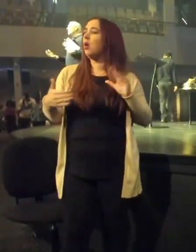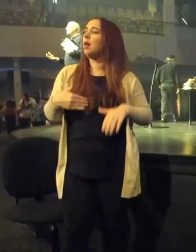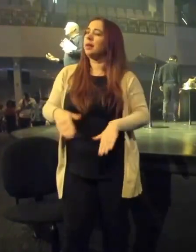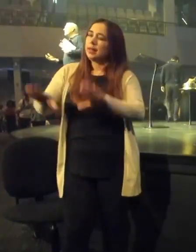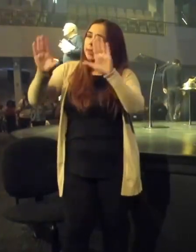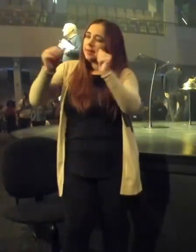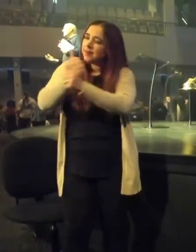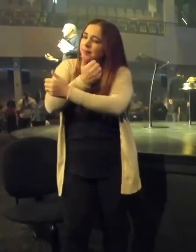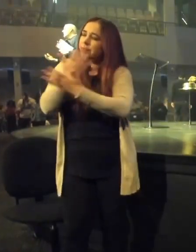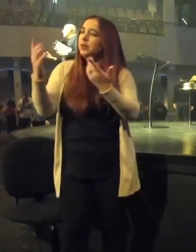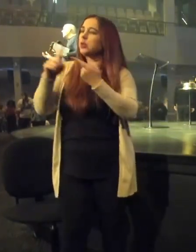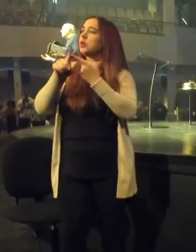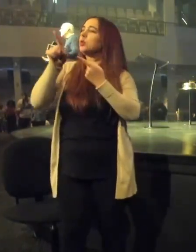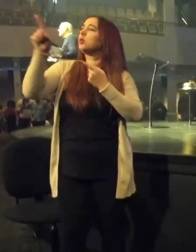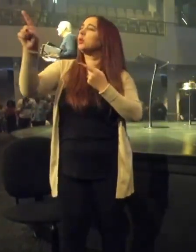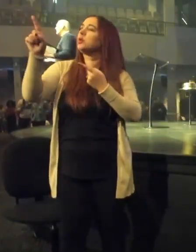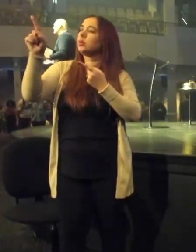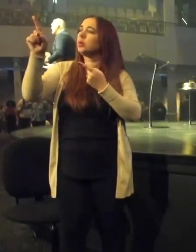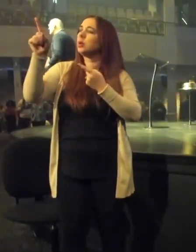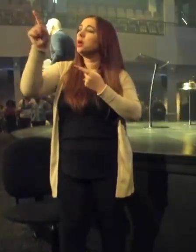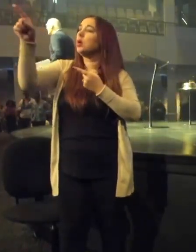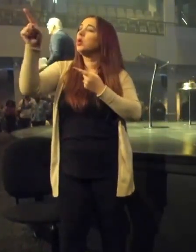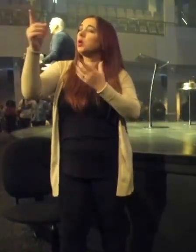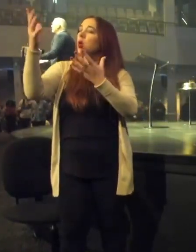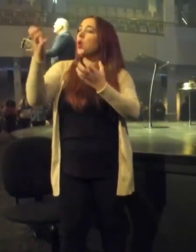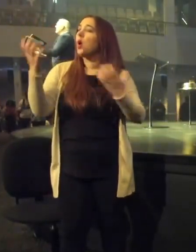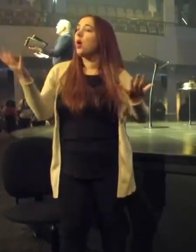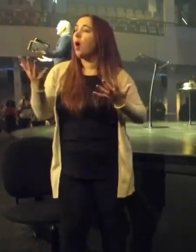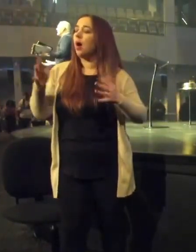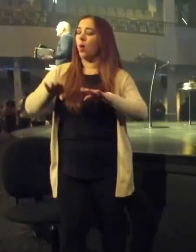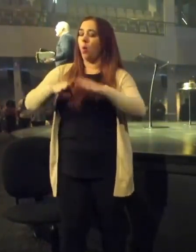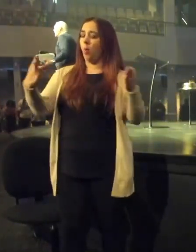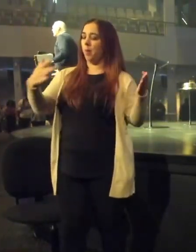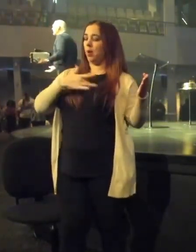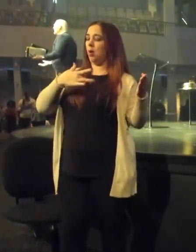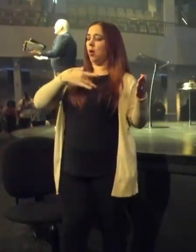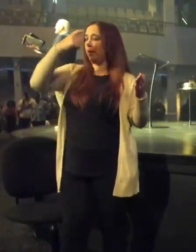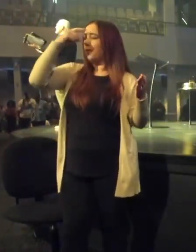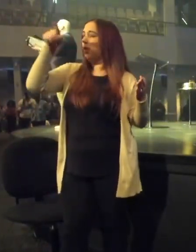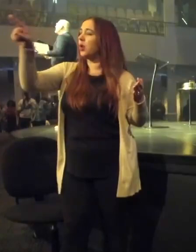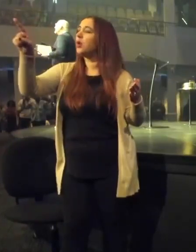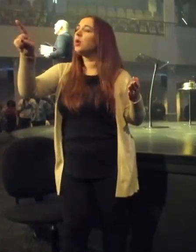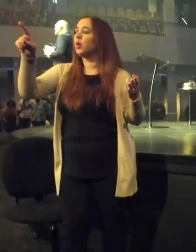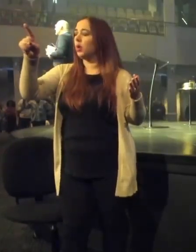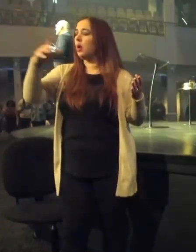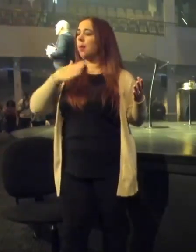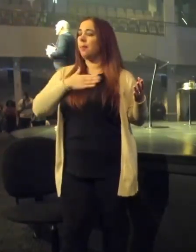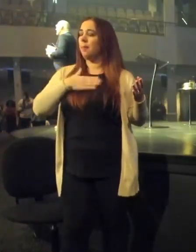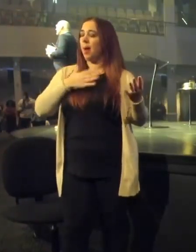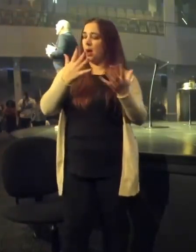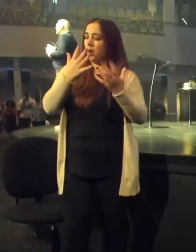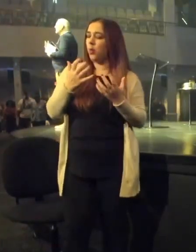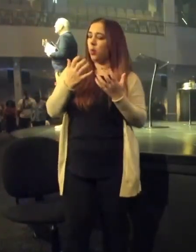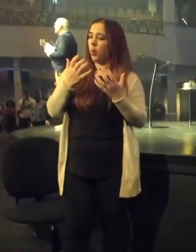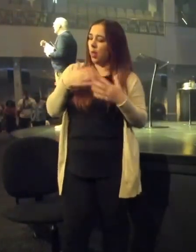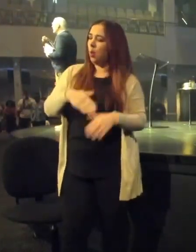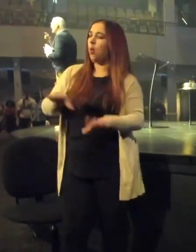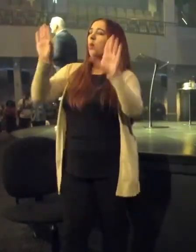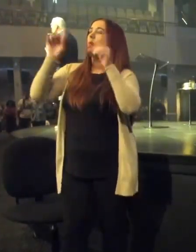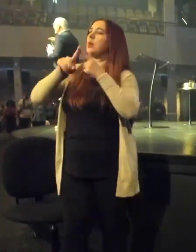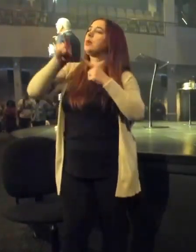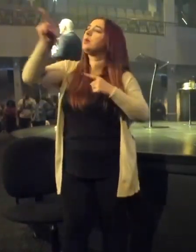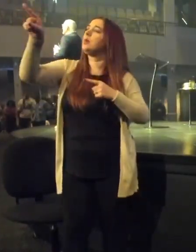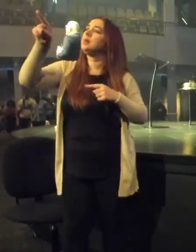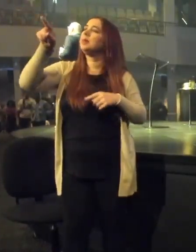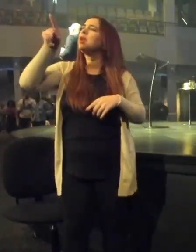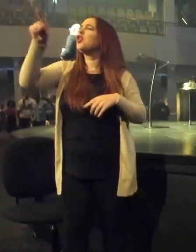are to you. Lord, all you're looking for is just an open heart to you, a will that is surrendered to you. You're not looking for all the